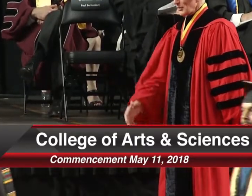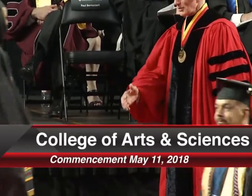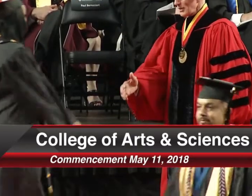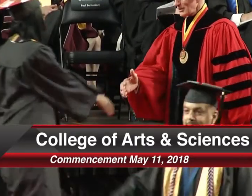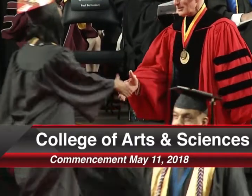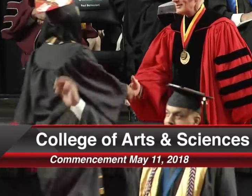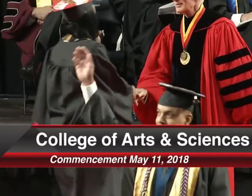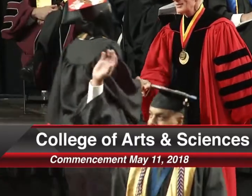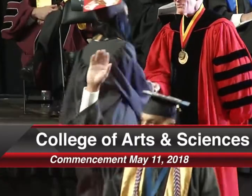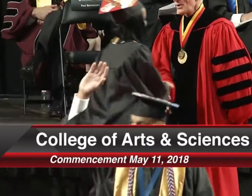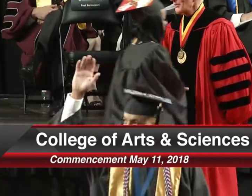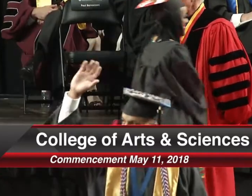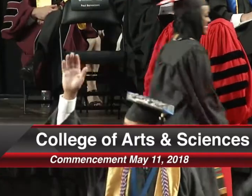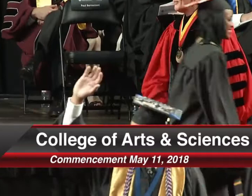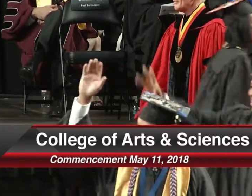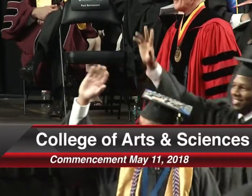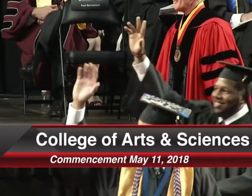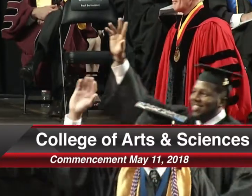Phillips.